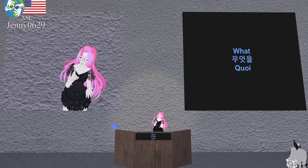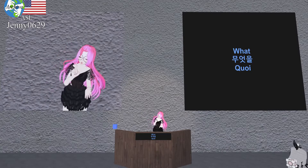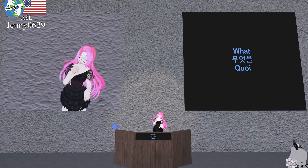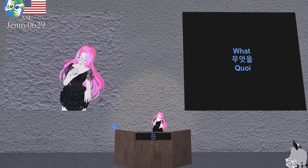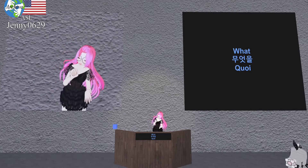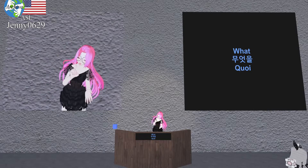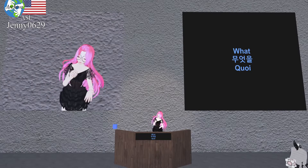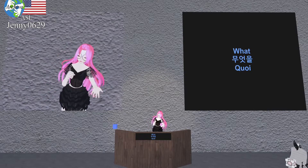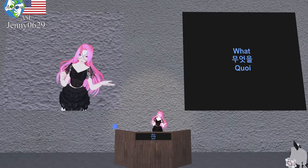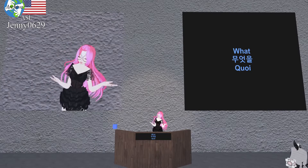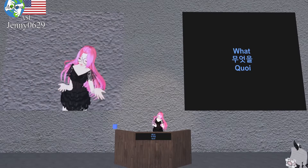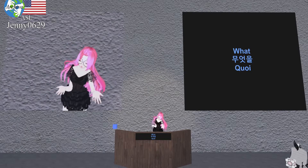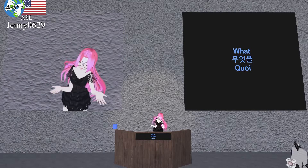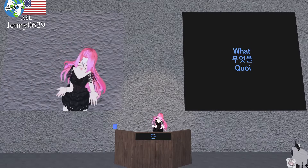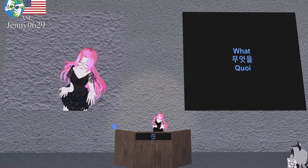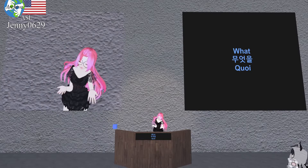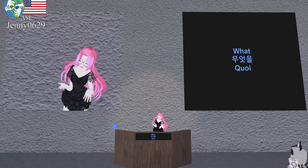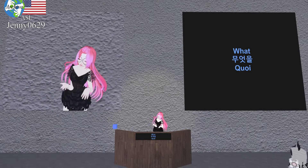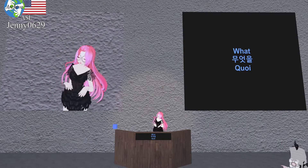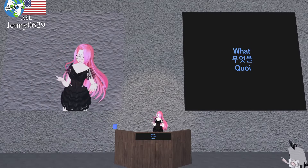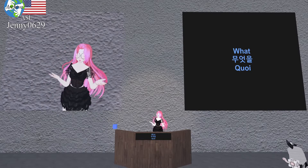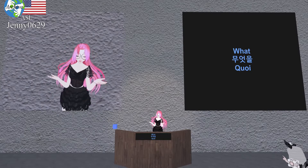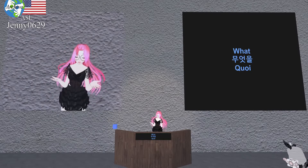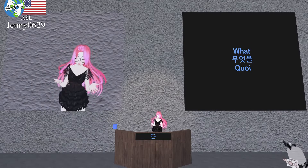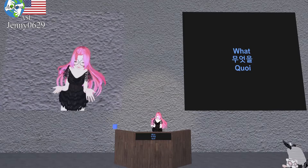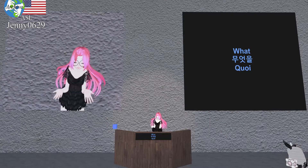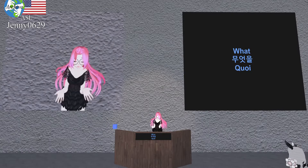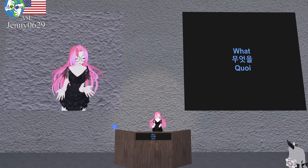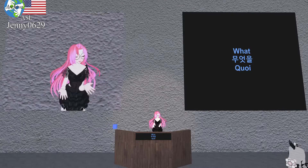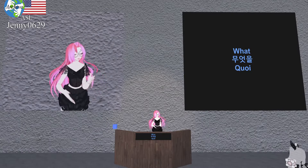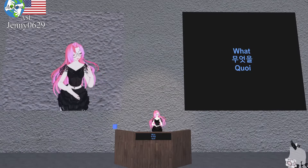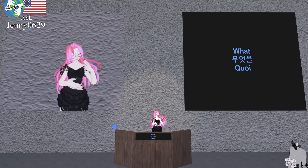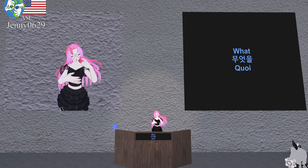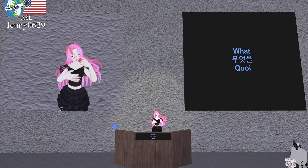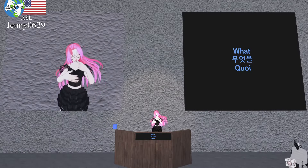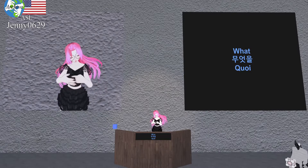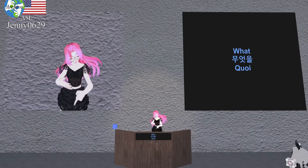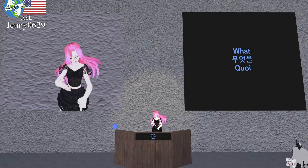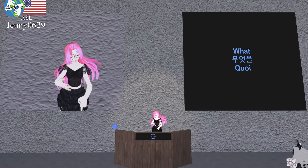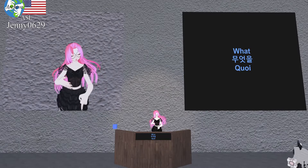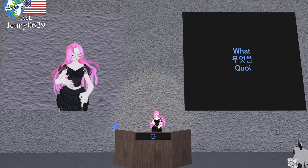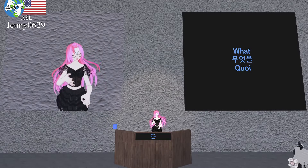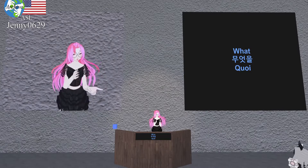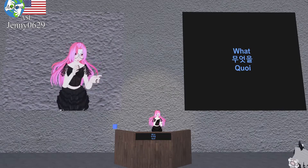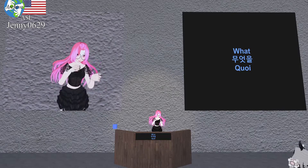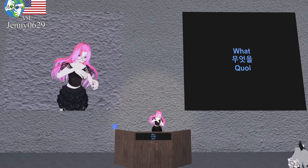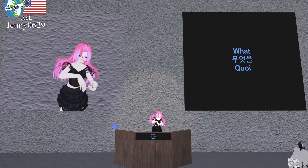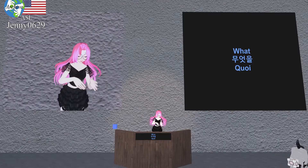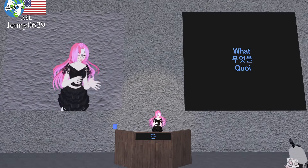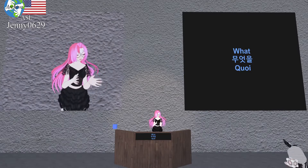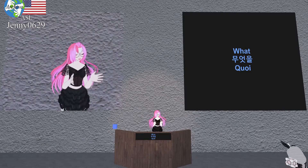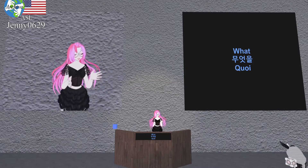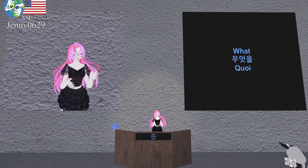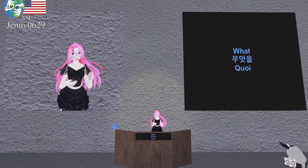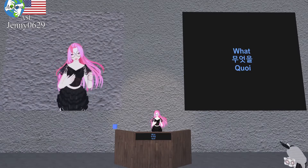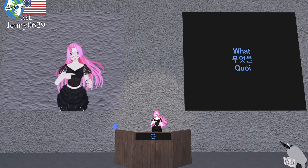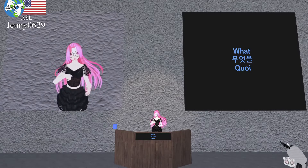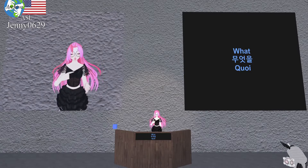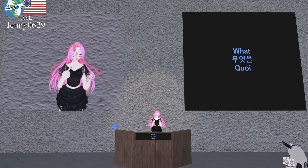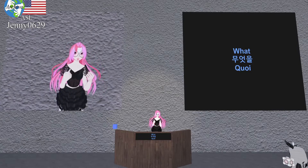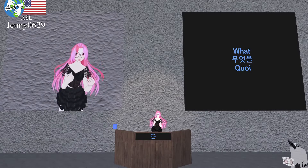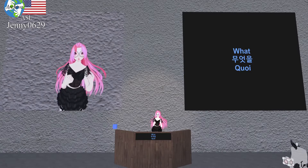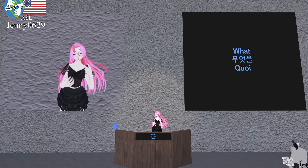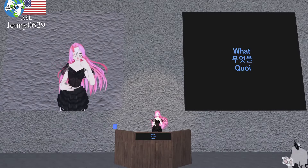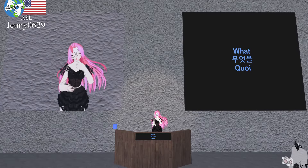this used for like a question, like what? It's up. What's your name? And you're going to use this as in the middle of a sentence. So